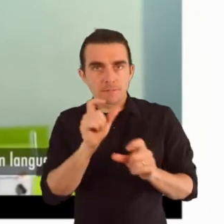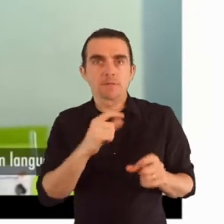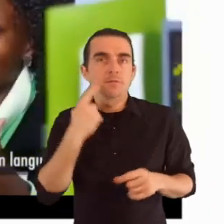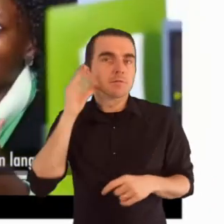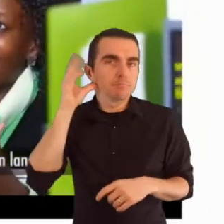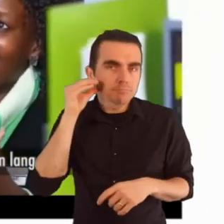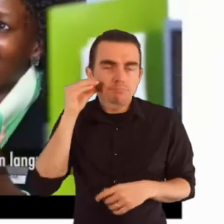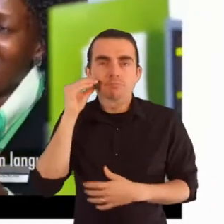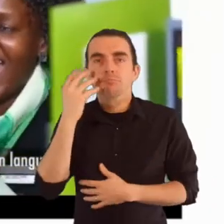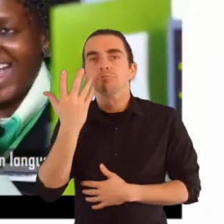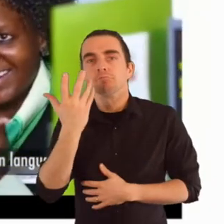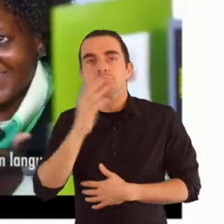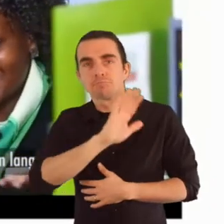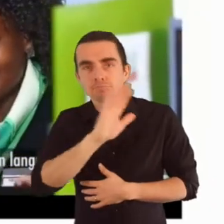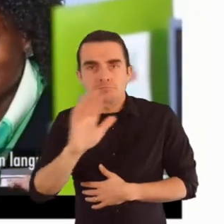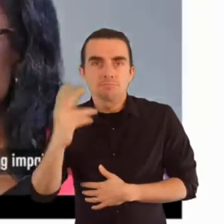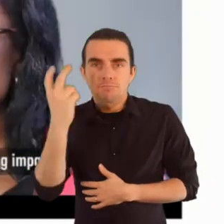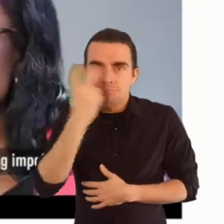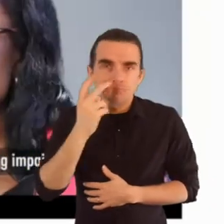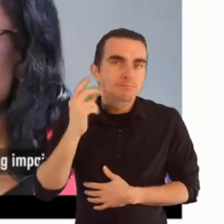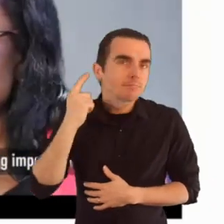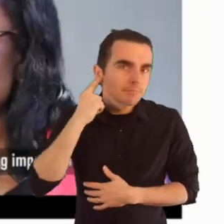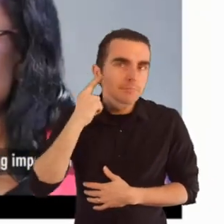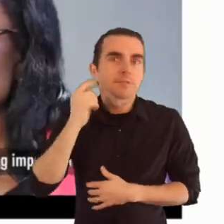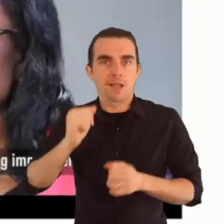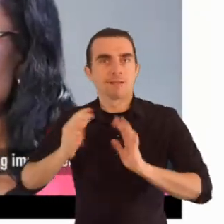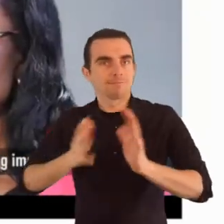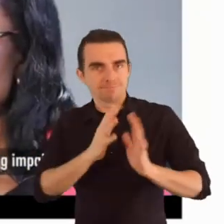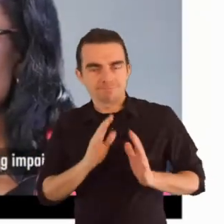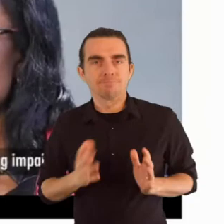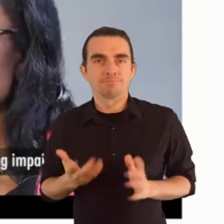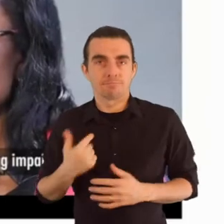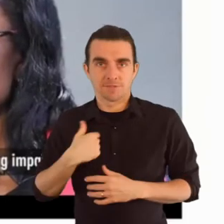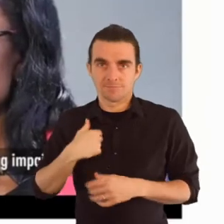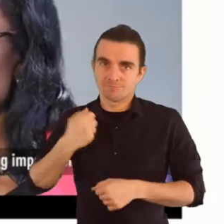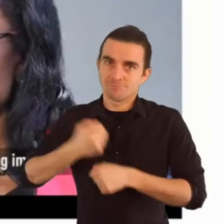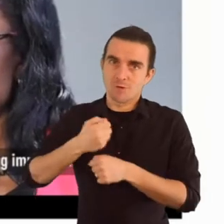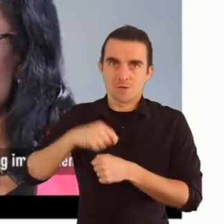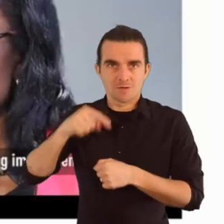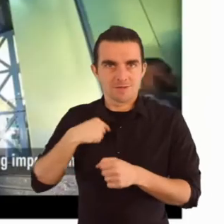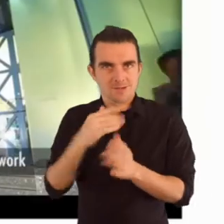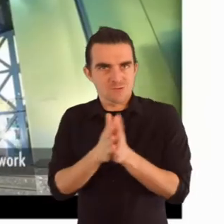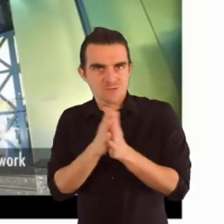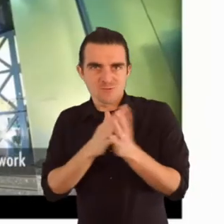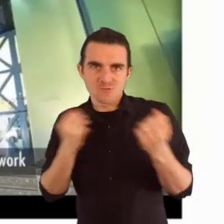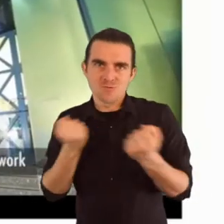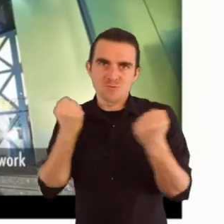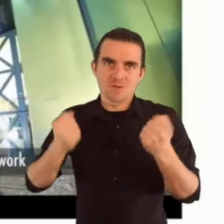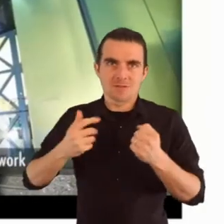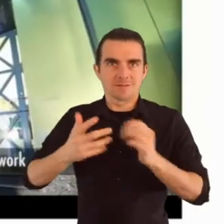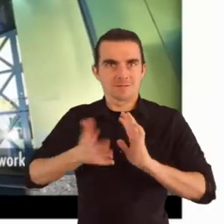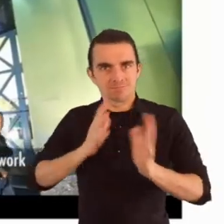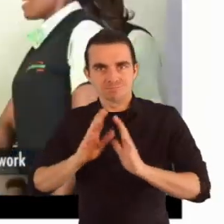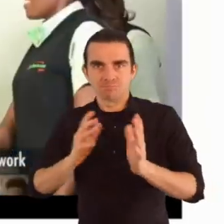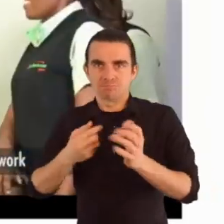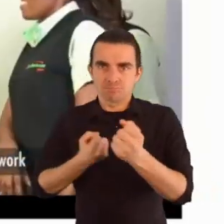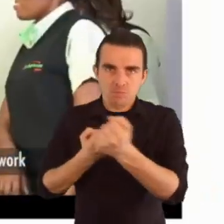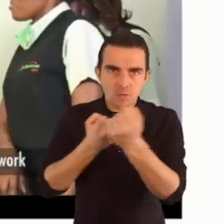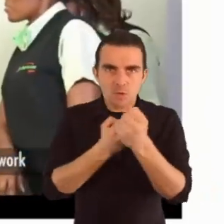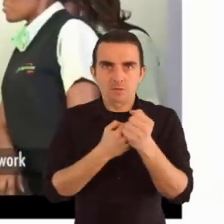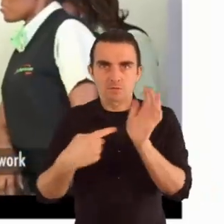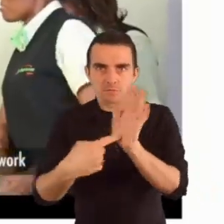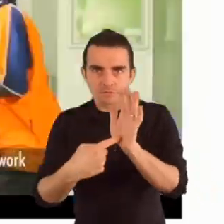shop can sign language to take care of persons who have hearing impairment. Every day I